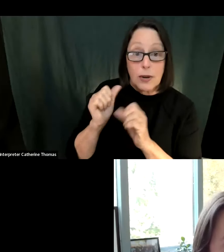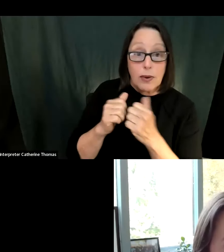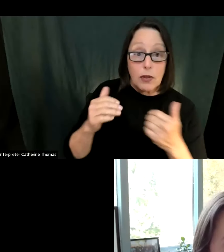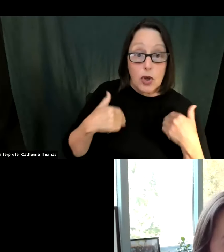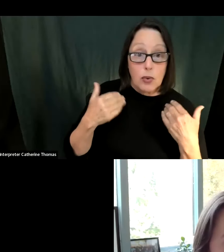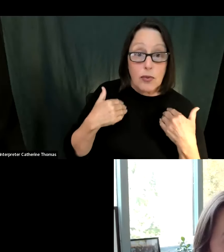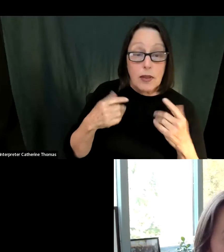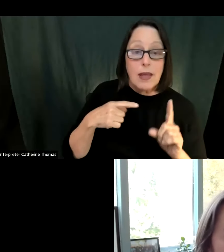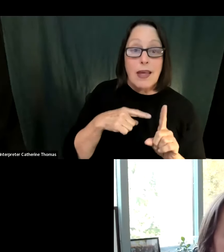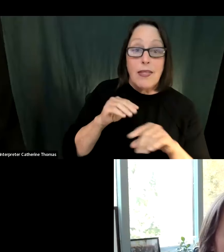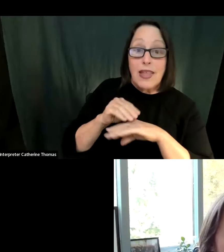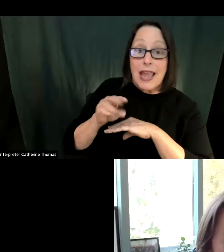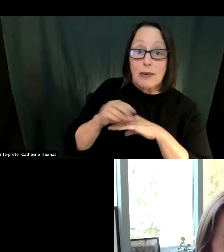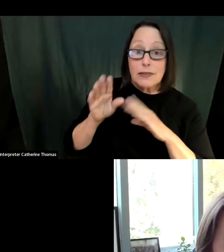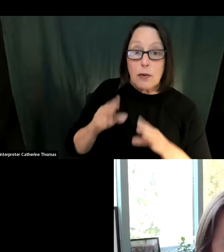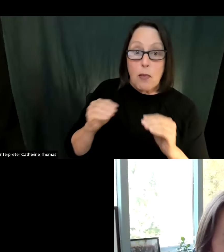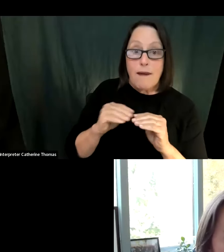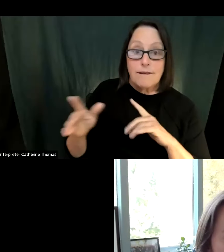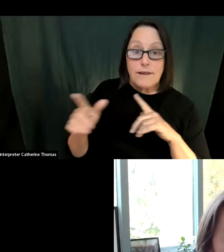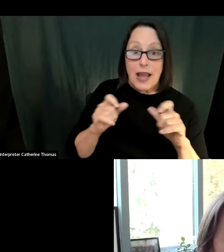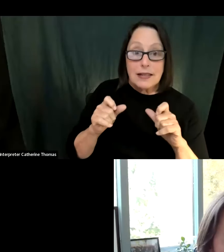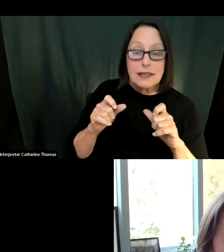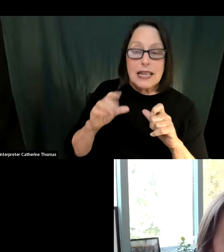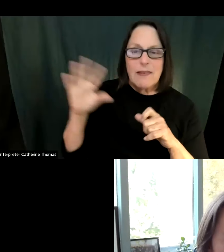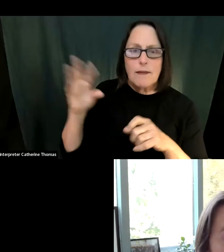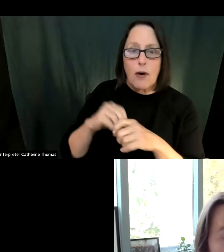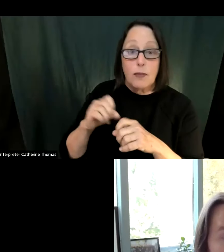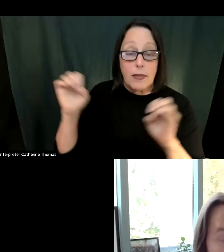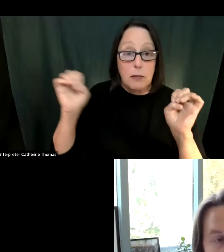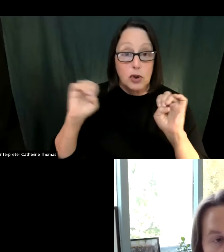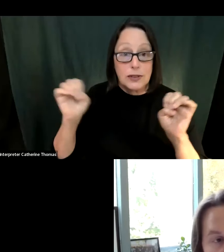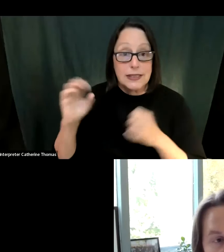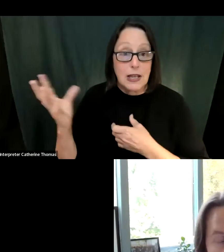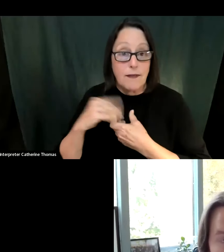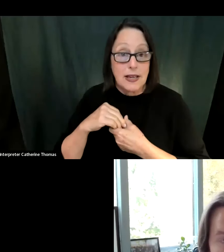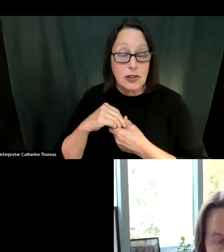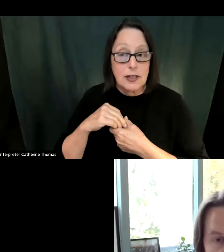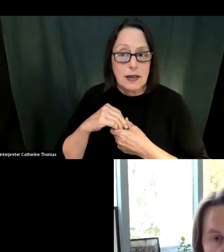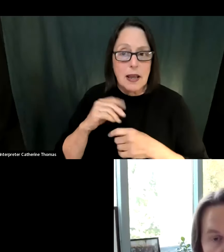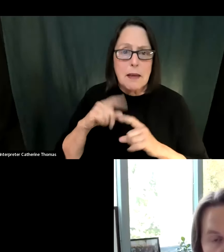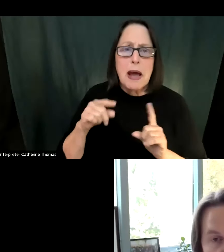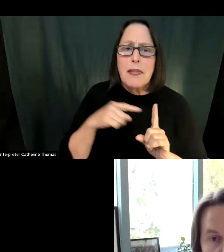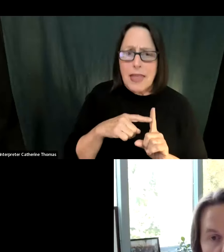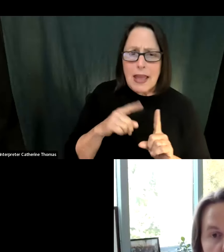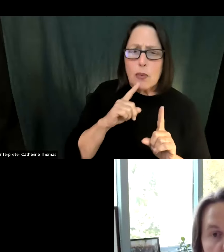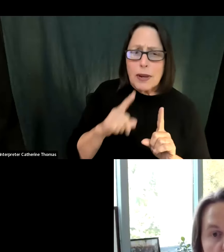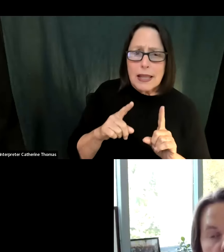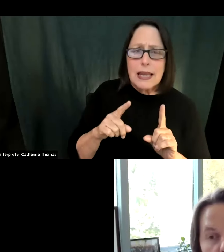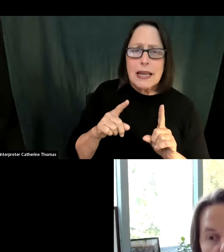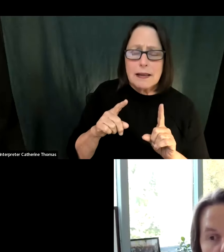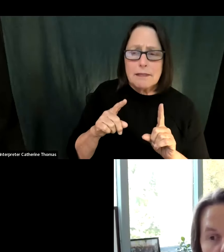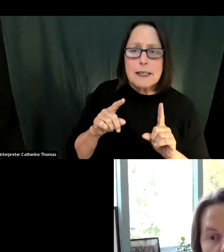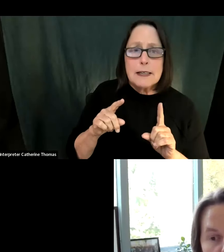quicker to maybe go to emergency intervention or things like that, that they really take a measured approach